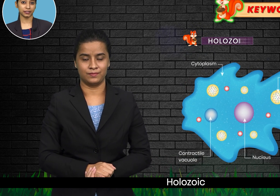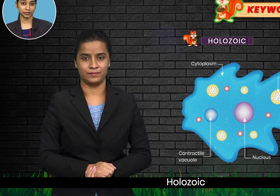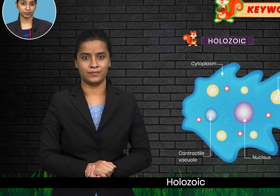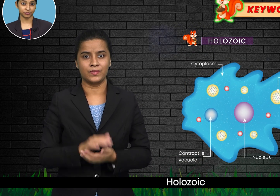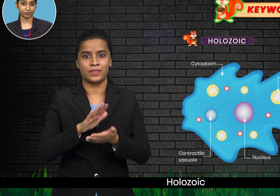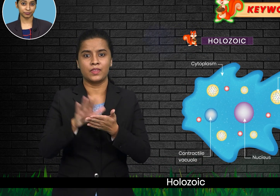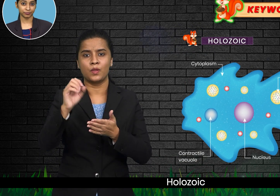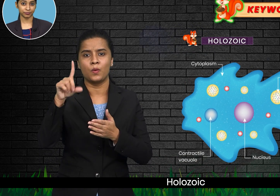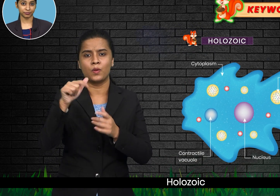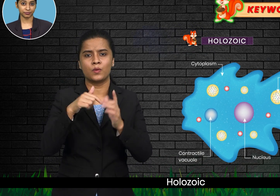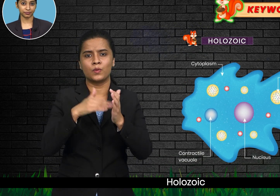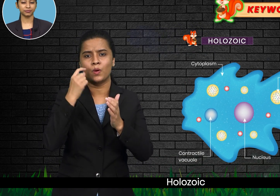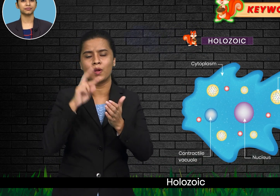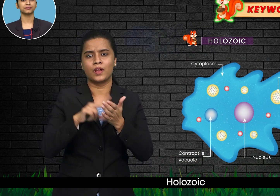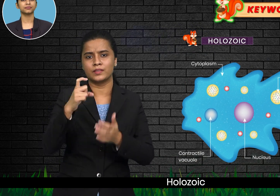holozoic,